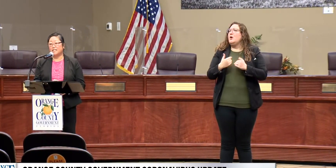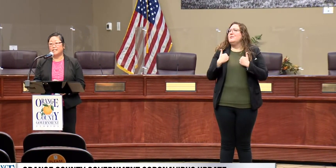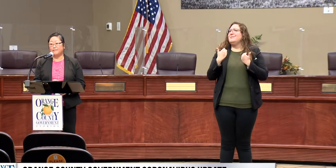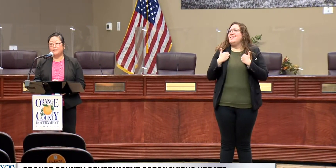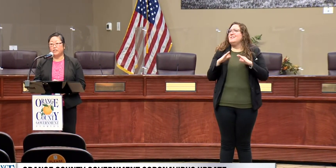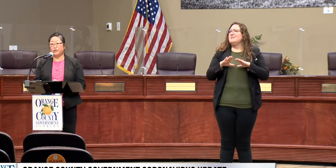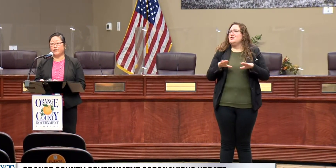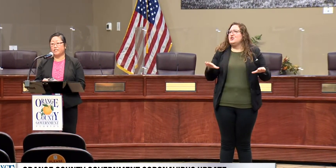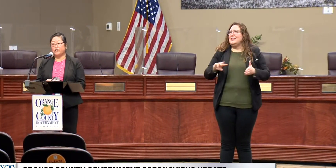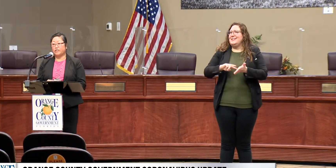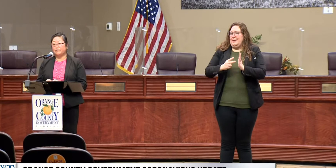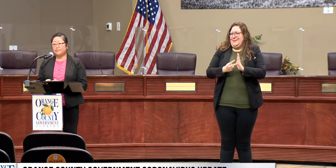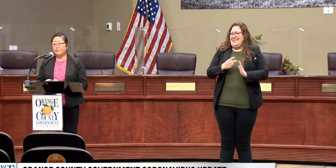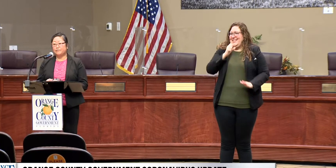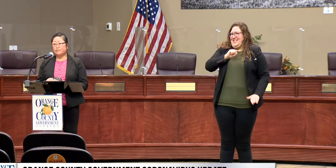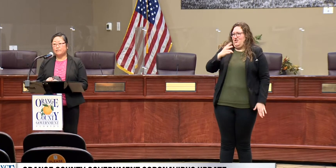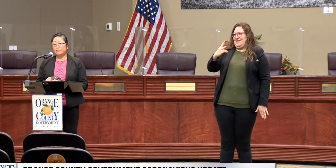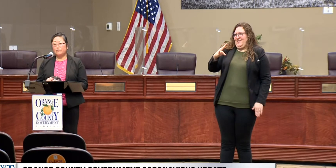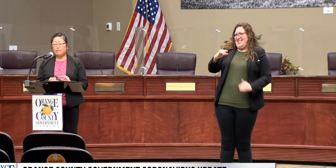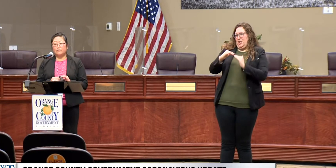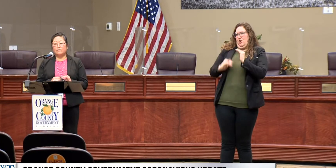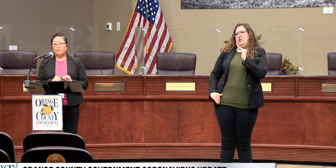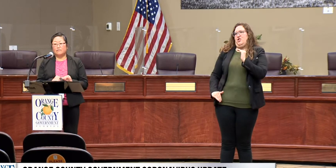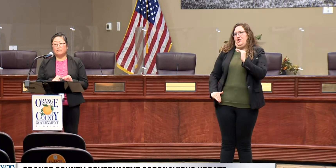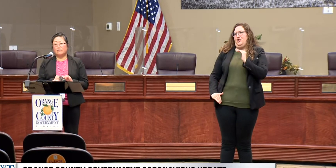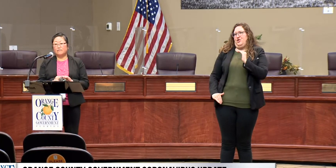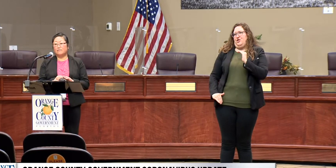than 18 years of age.